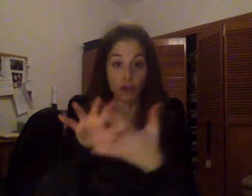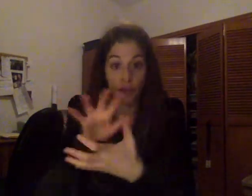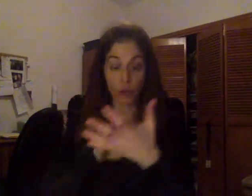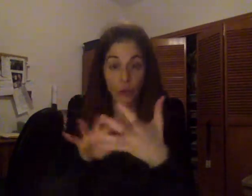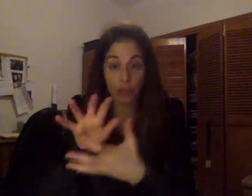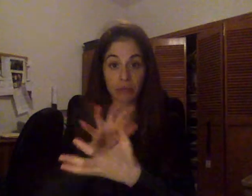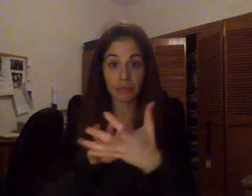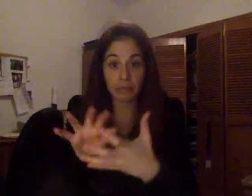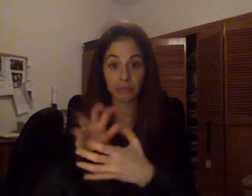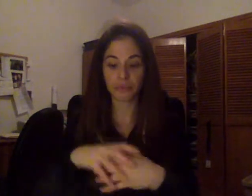confused,